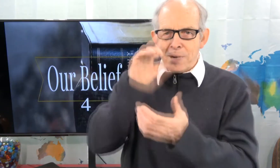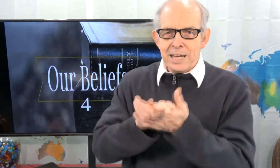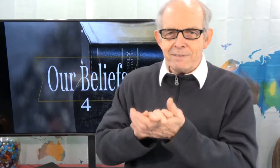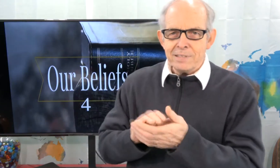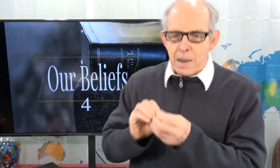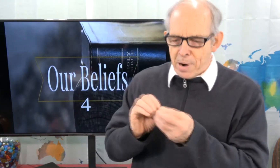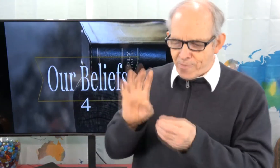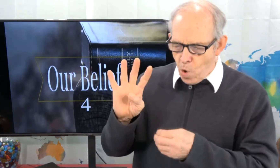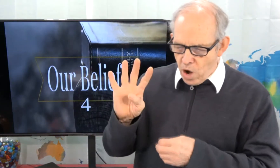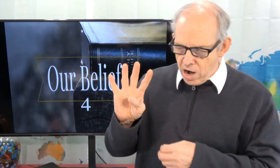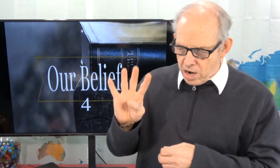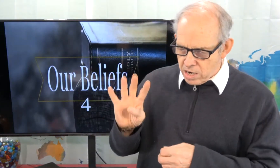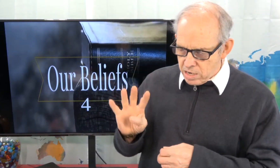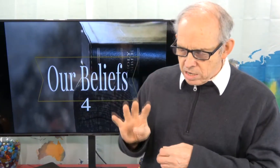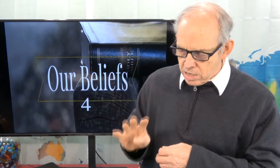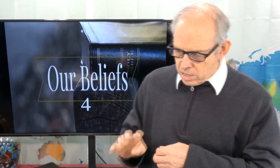our babe number four!